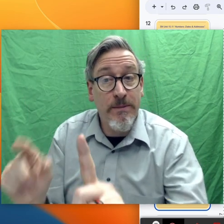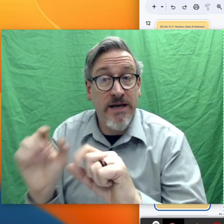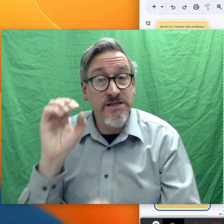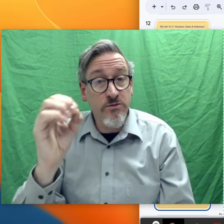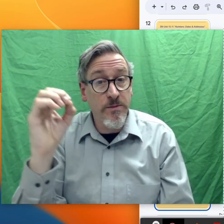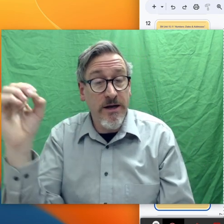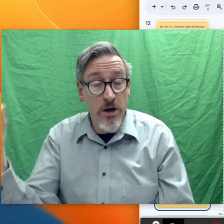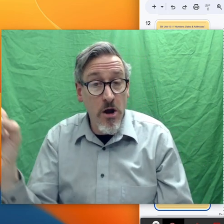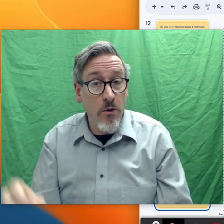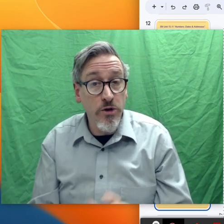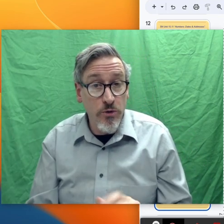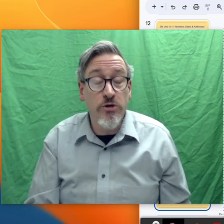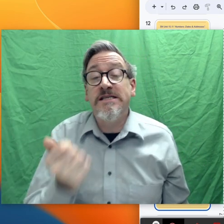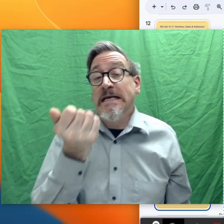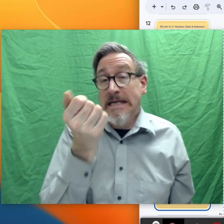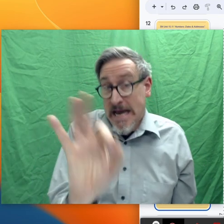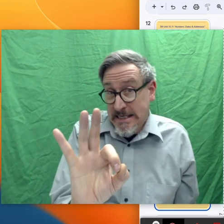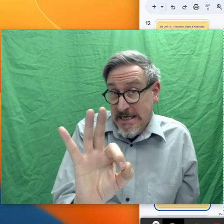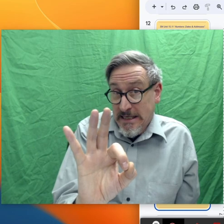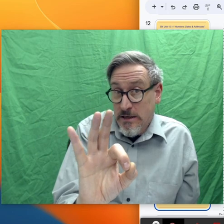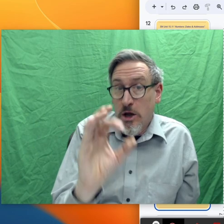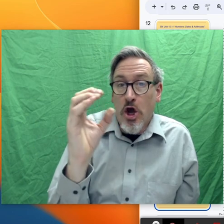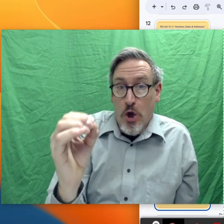But because of the repeated O, you could see